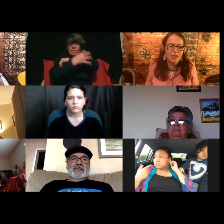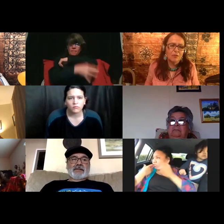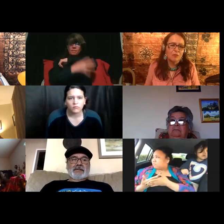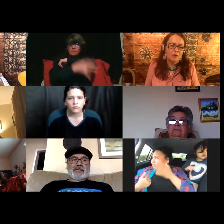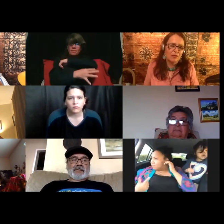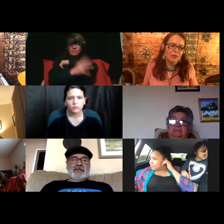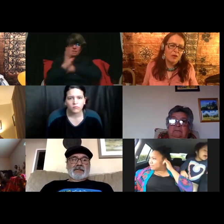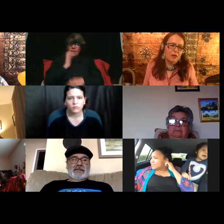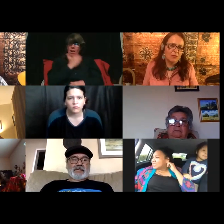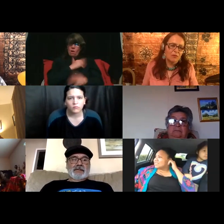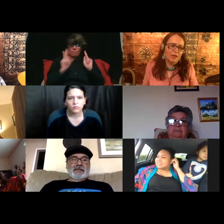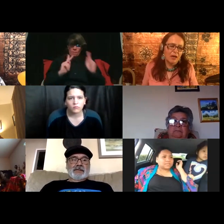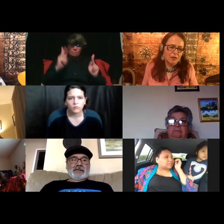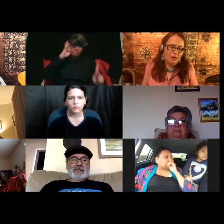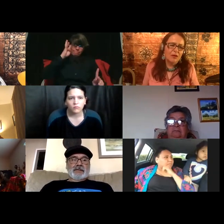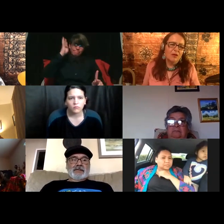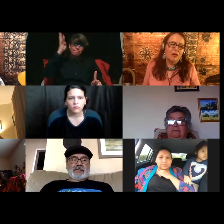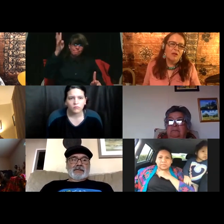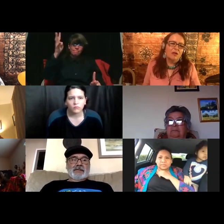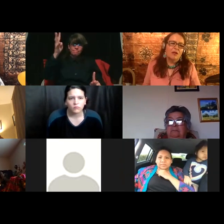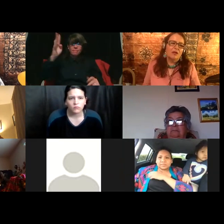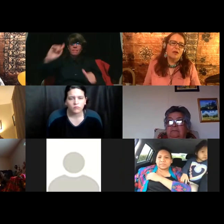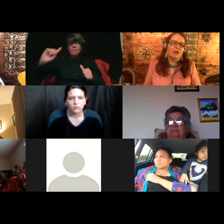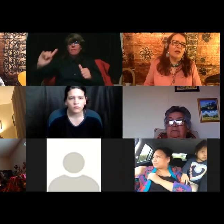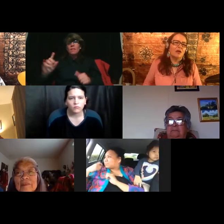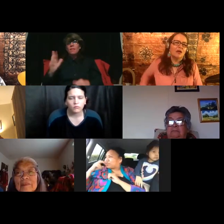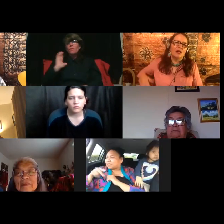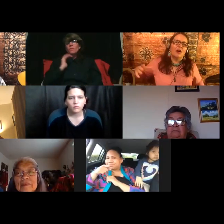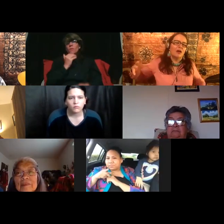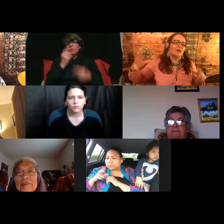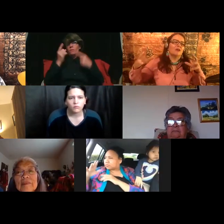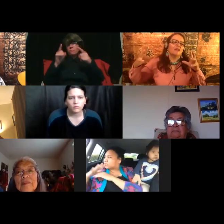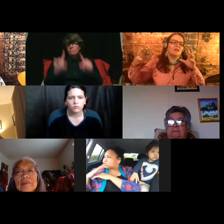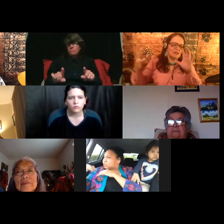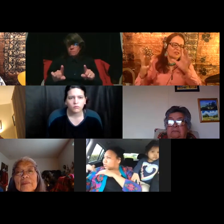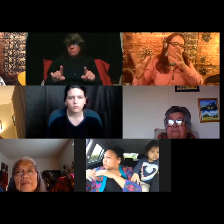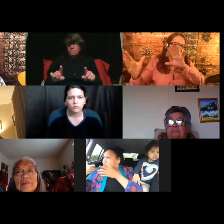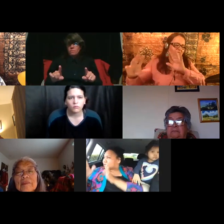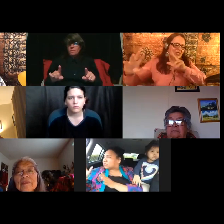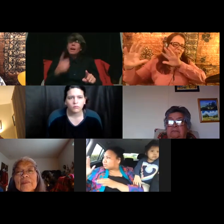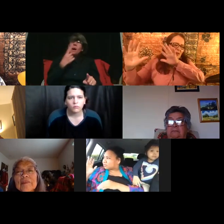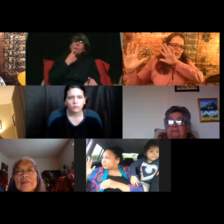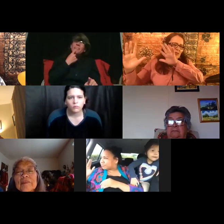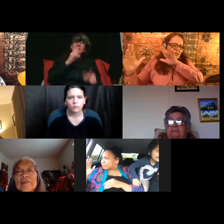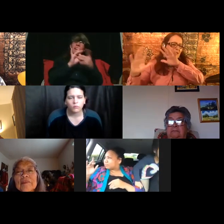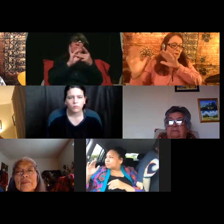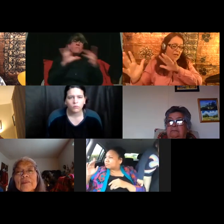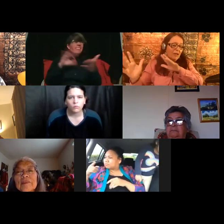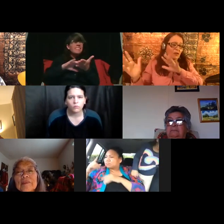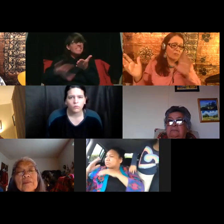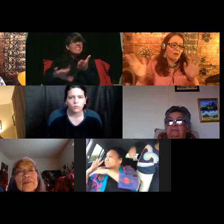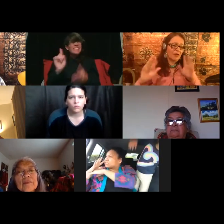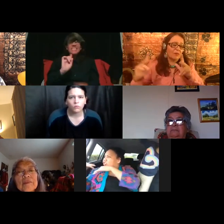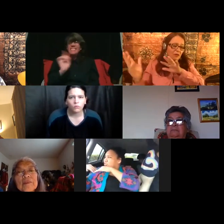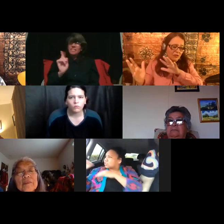people, came up with when we got I was going to say release, but it was really from what I